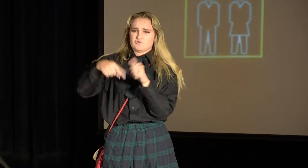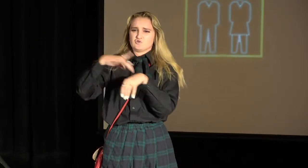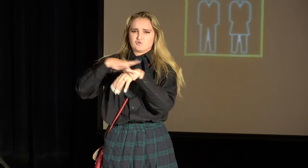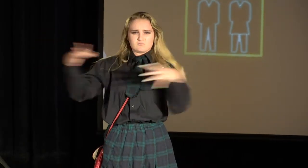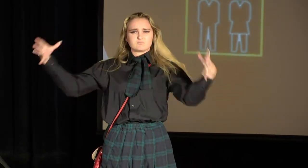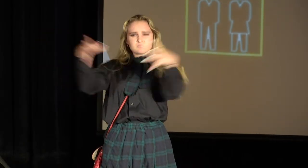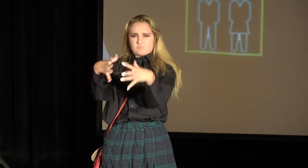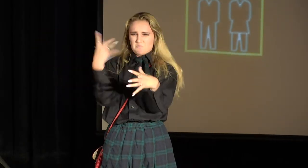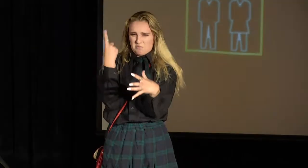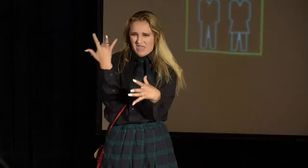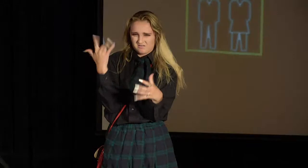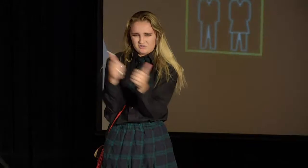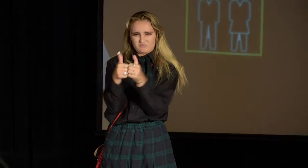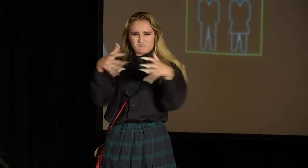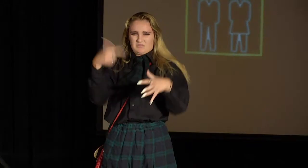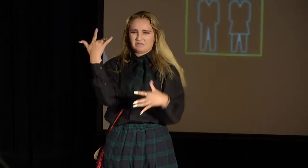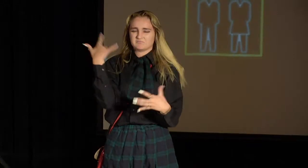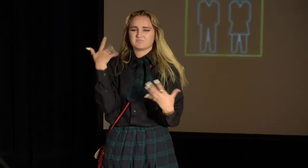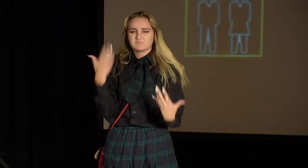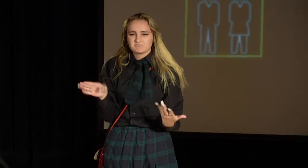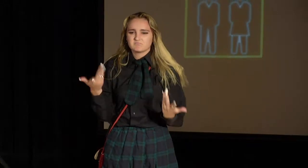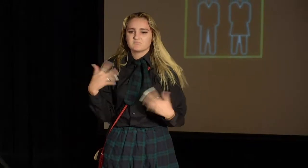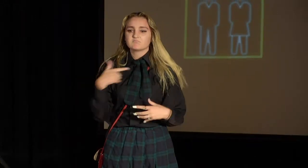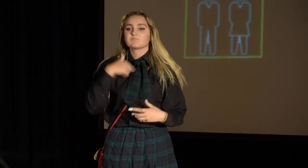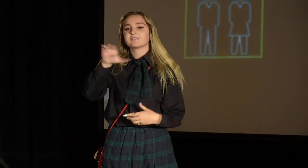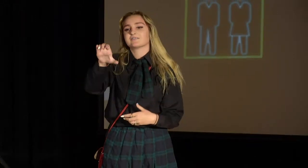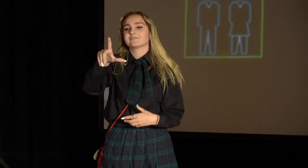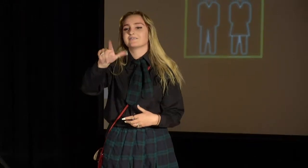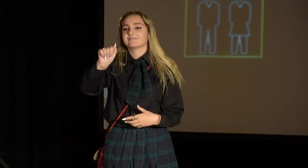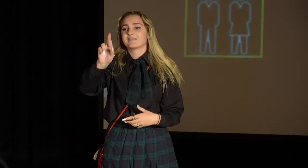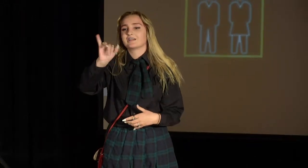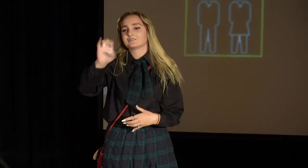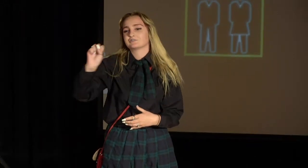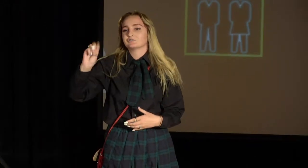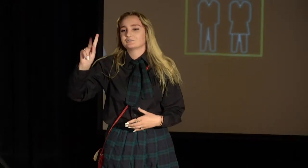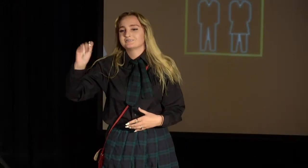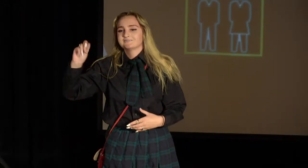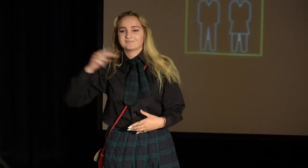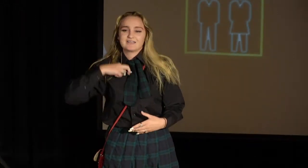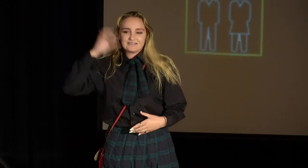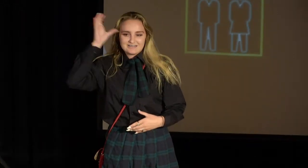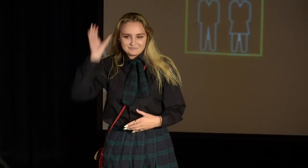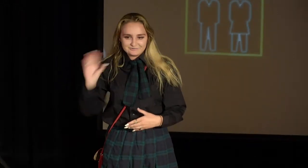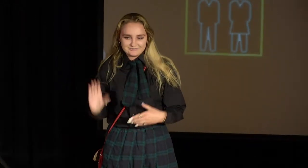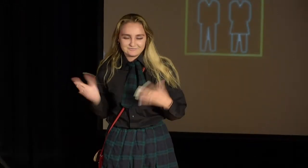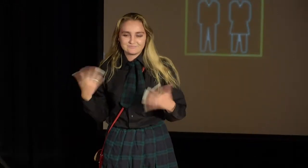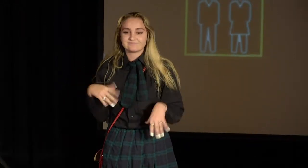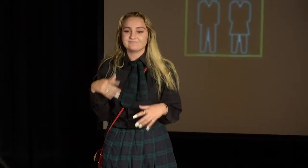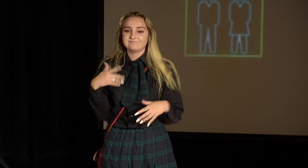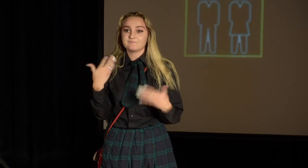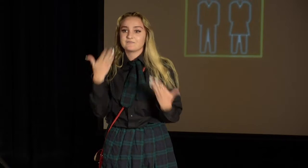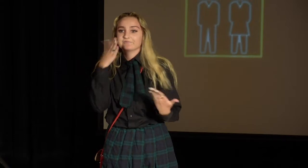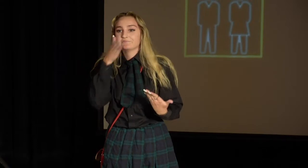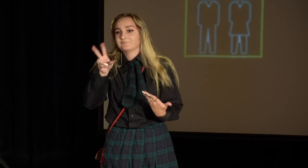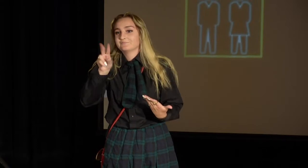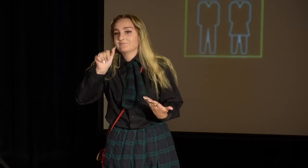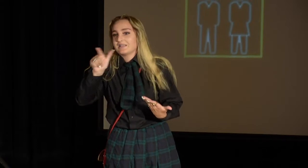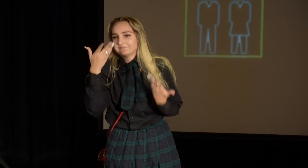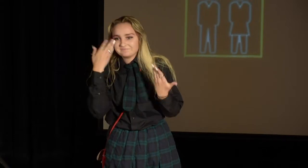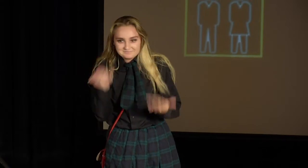Here we are, all different people merging at the same point for reasons unknown. I'm Claire Sutton, I'm